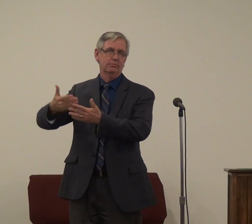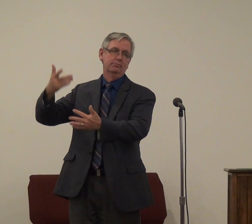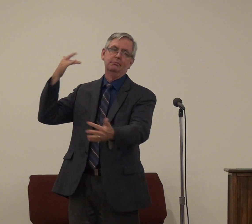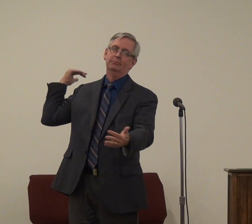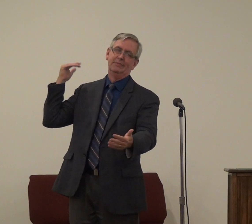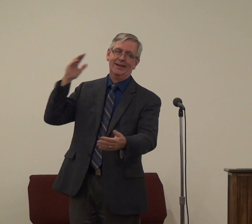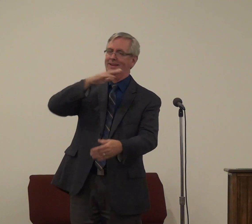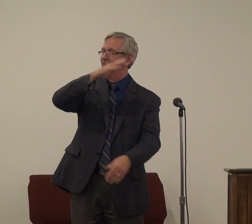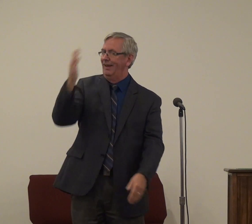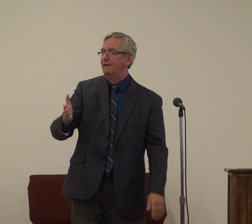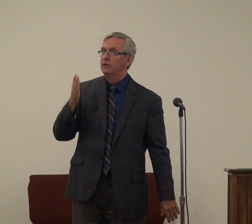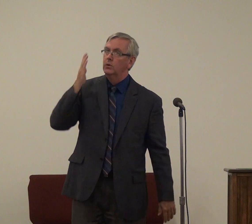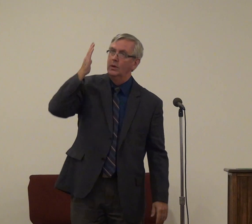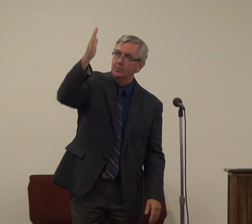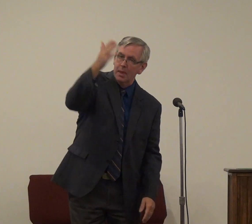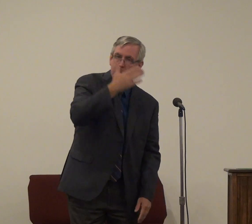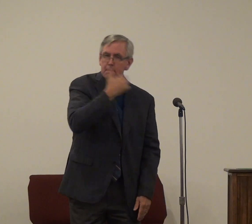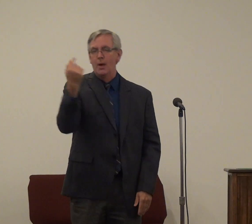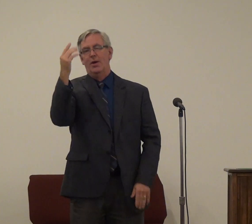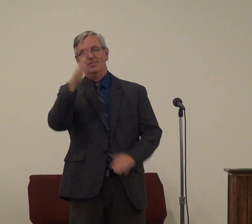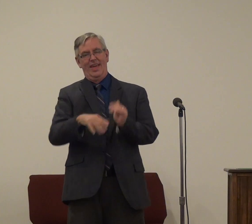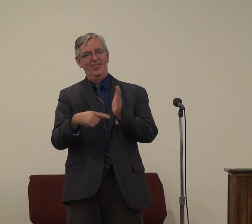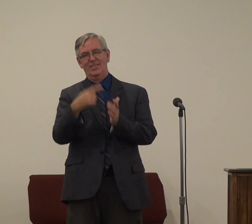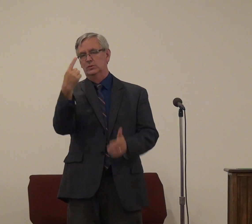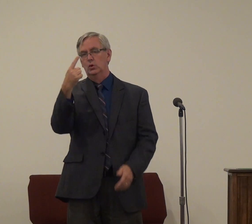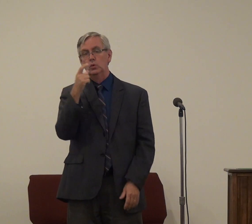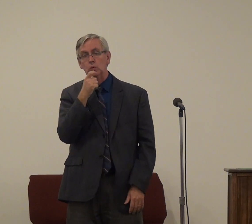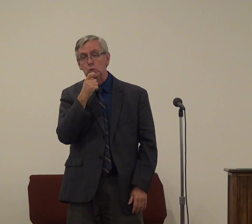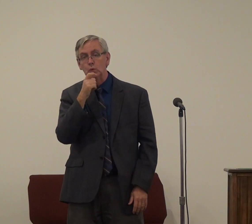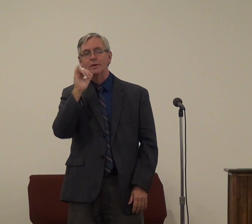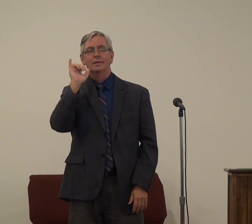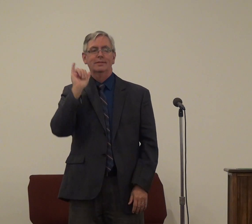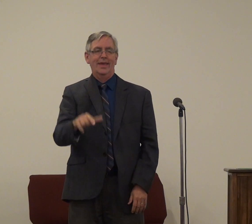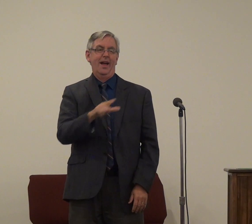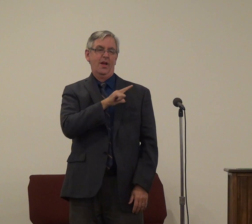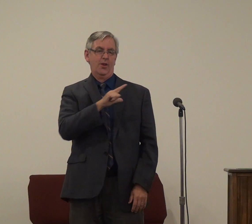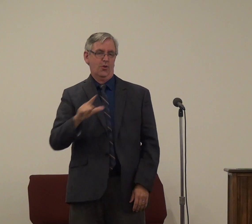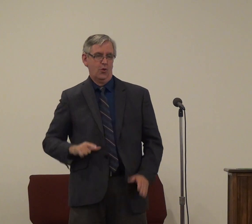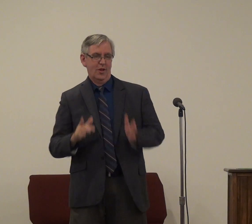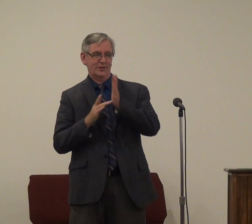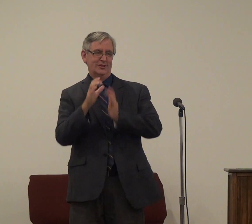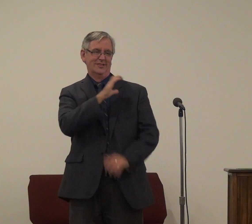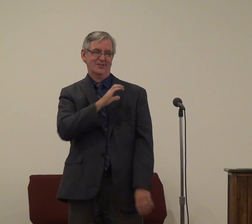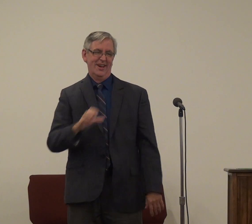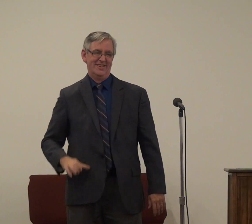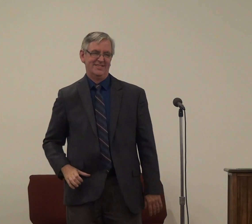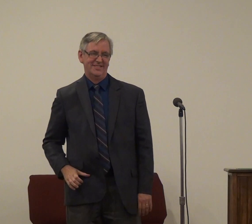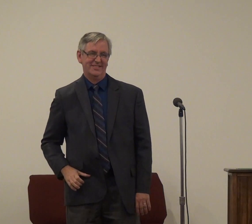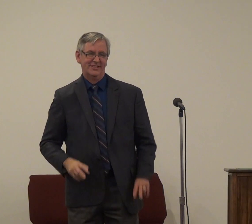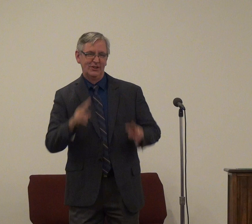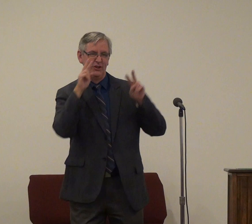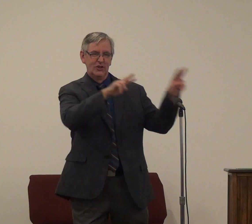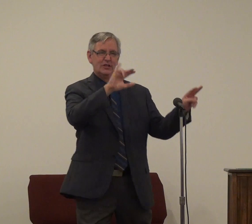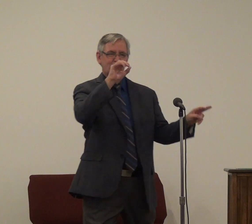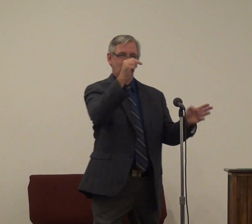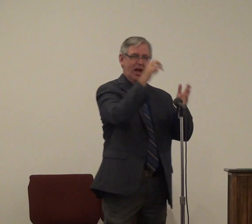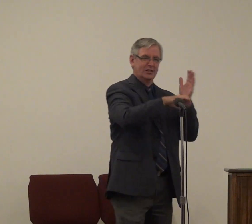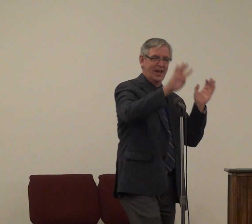there been a better missionary, never will there be a better missionary than this one, and that is the Lord Jesus Christ. Yes. Turn